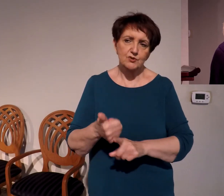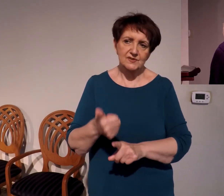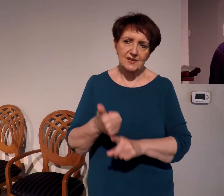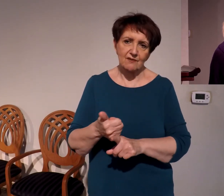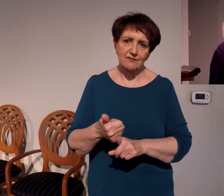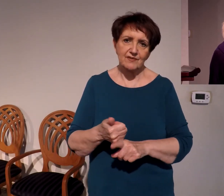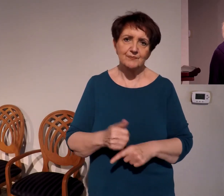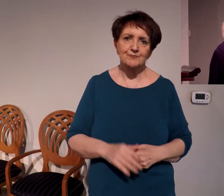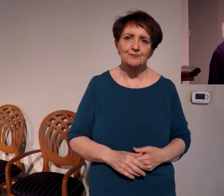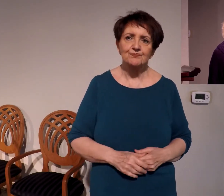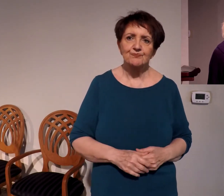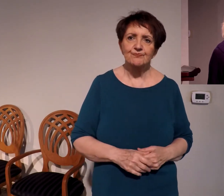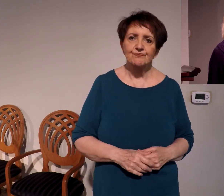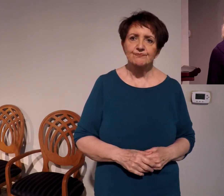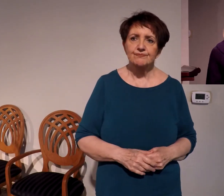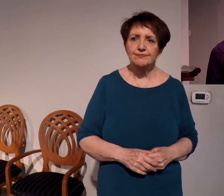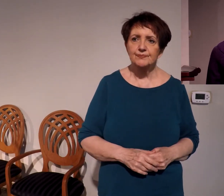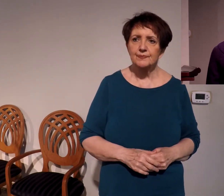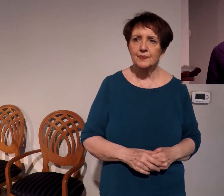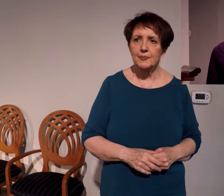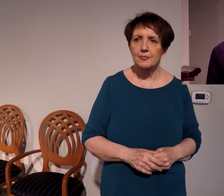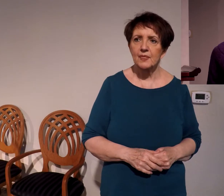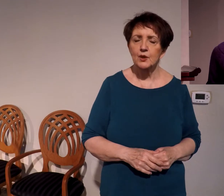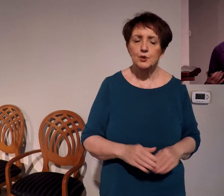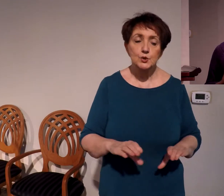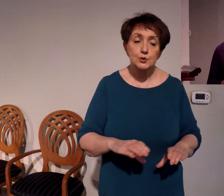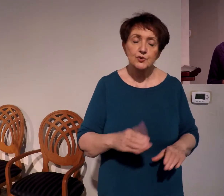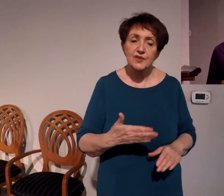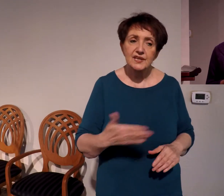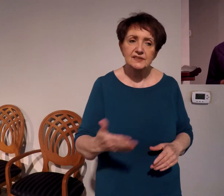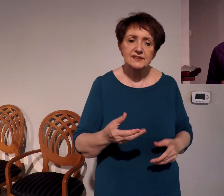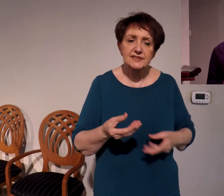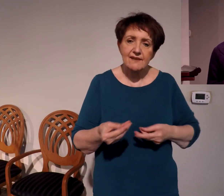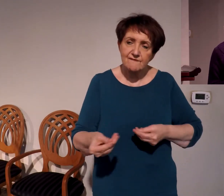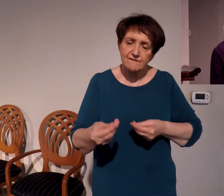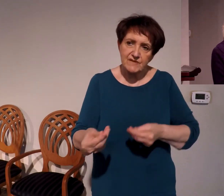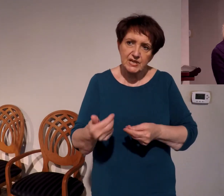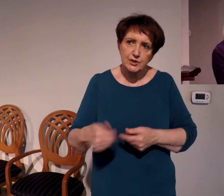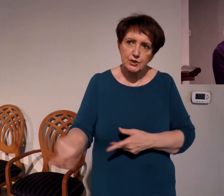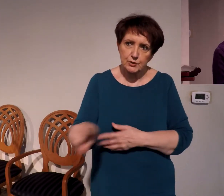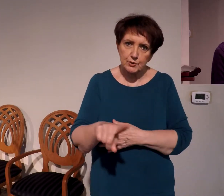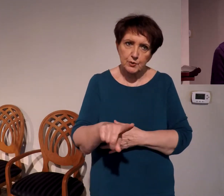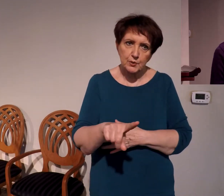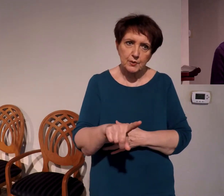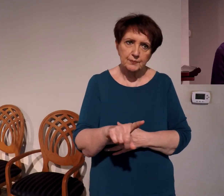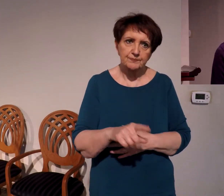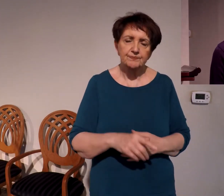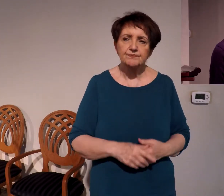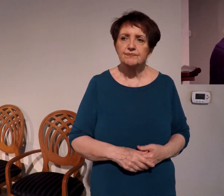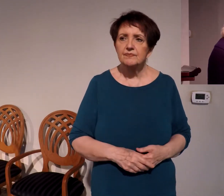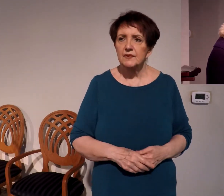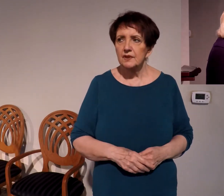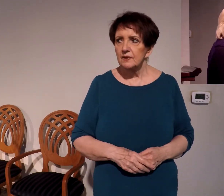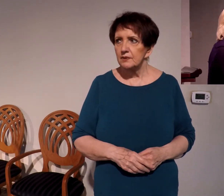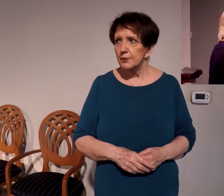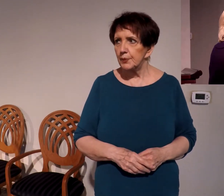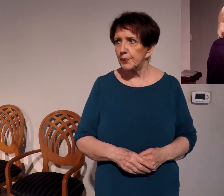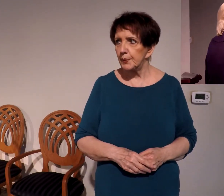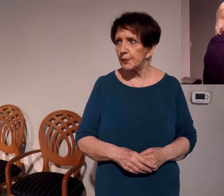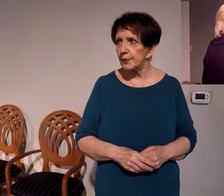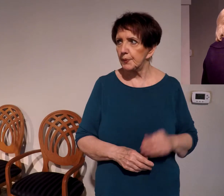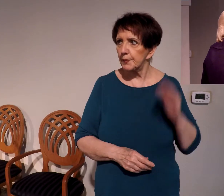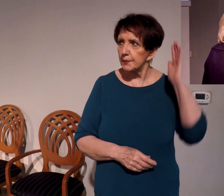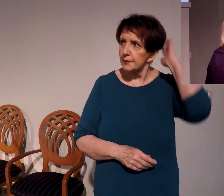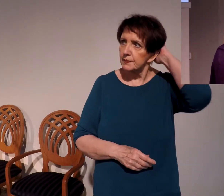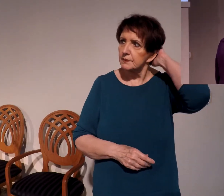Feed yourself. Do things that feed you. And again, we're going to be running up against all that selfish,